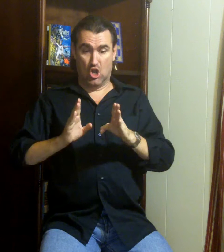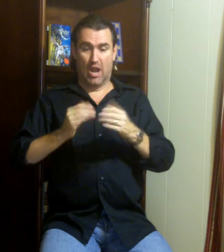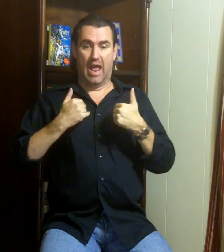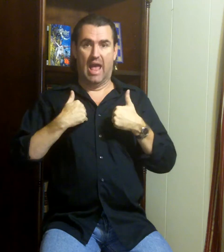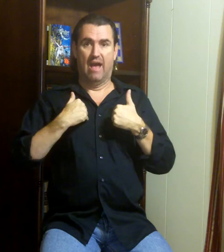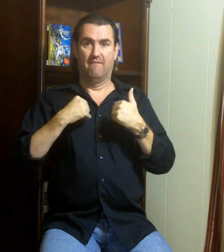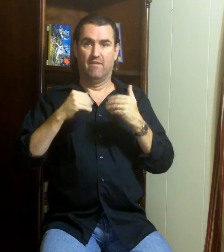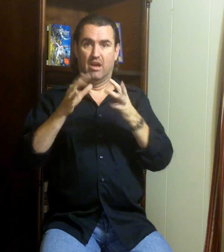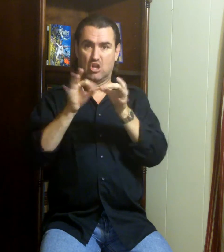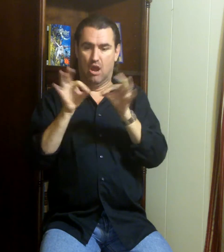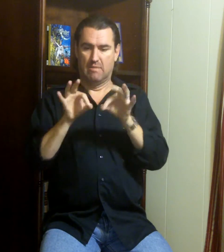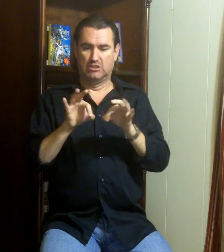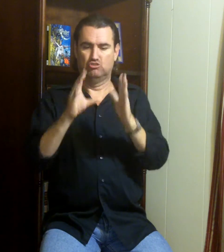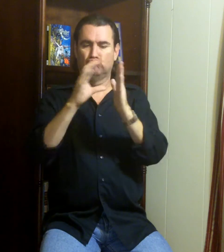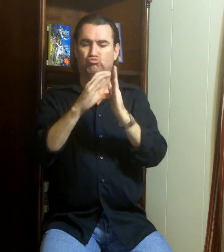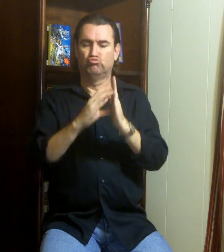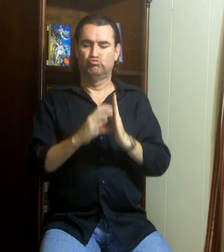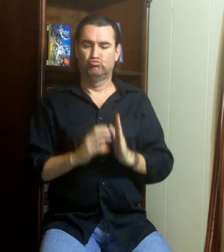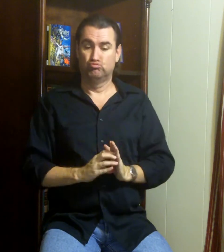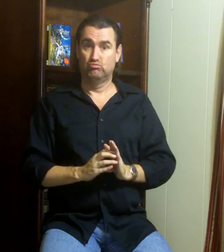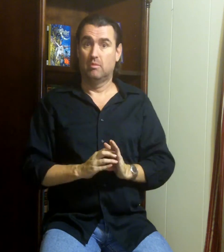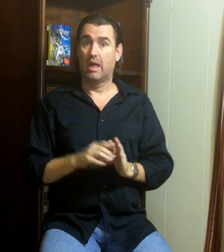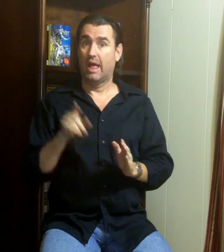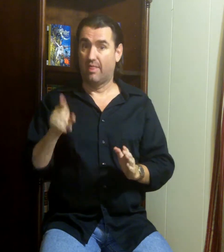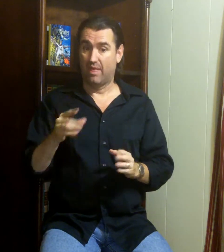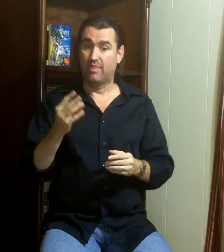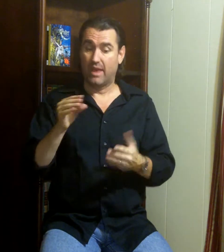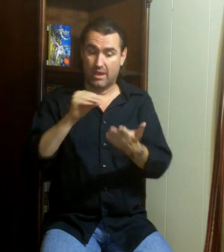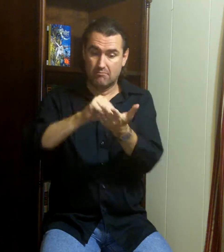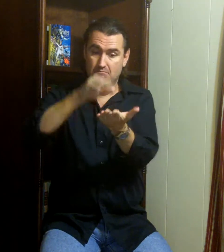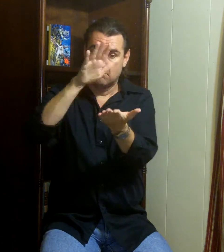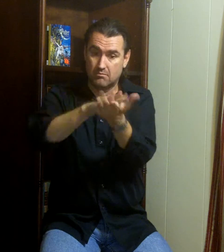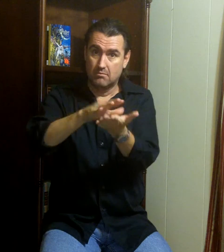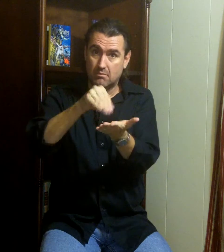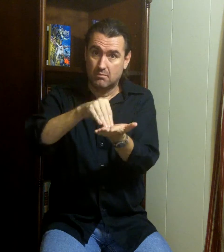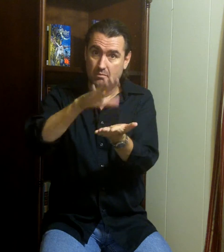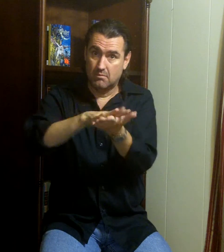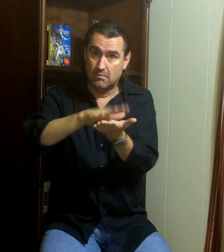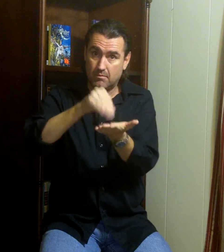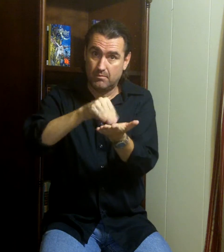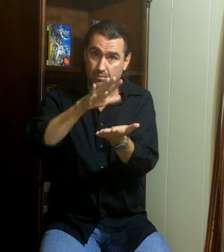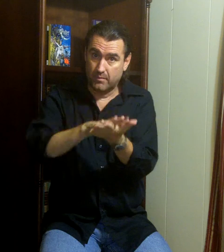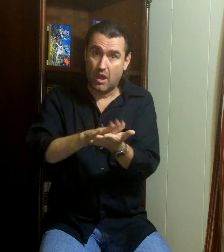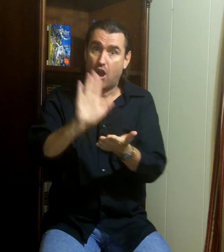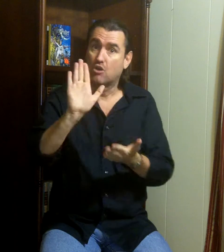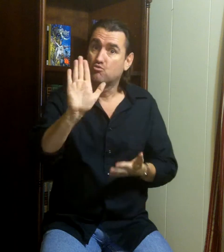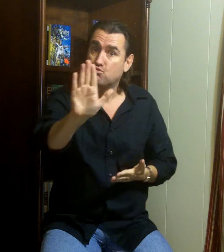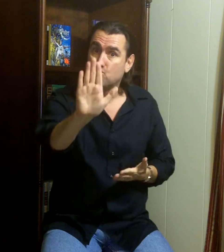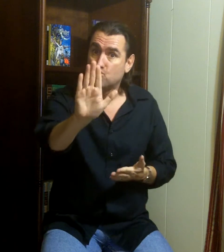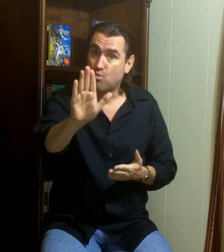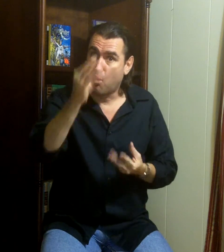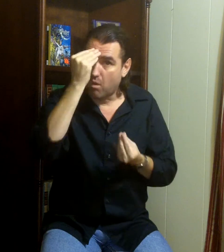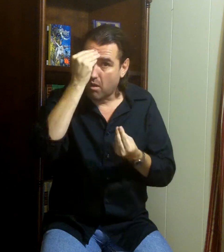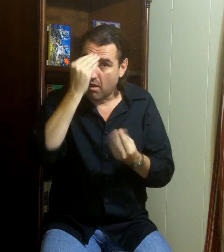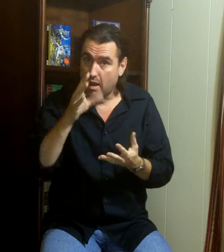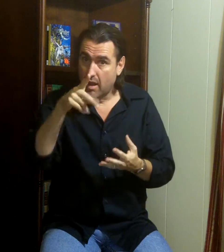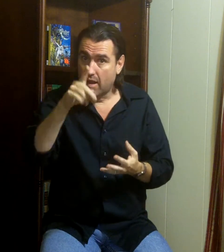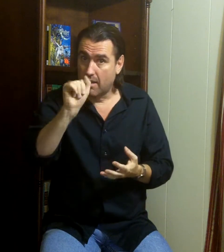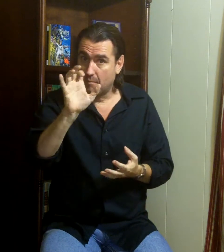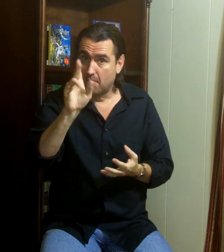summarize the comments. They actually, each rater that rates you, those comments get typed into your into